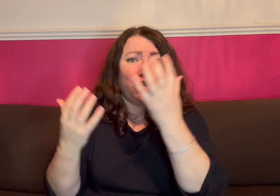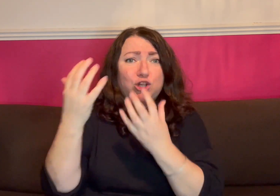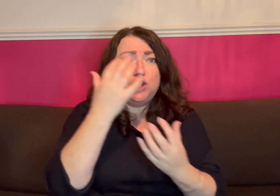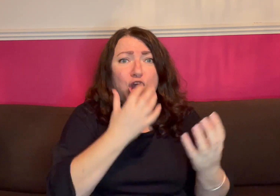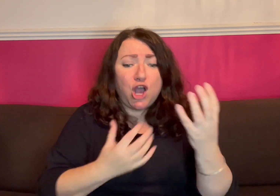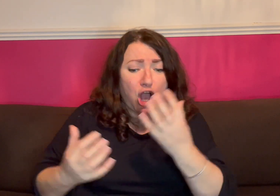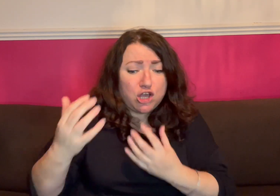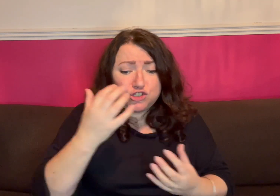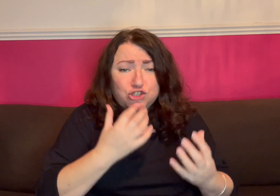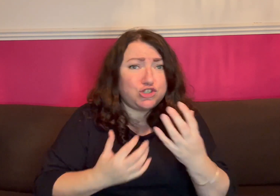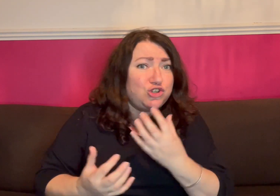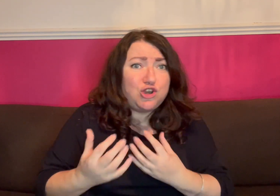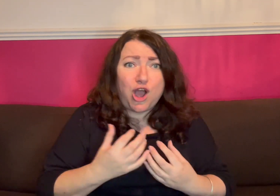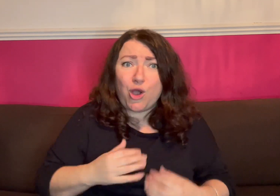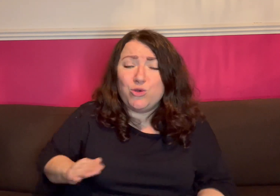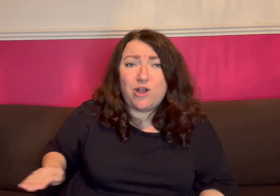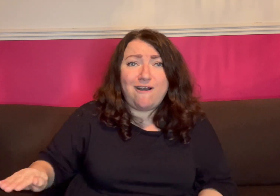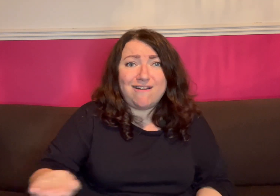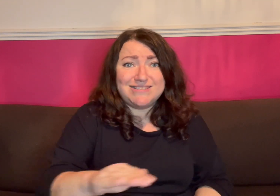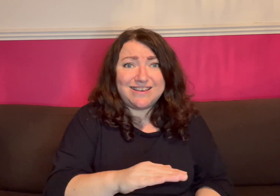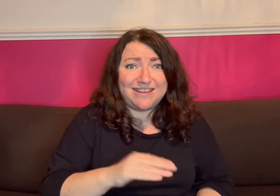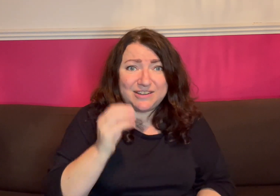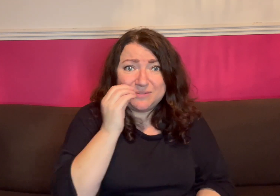magical snow garden.